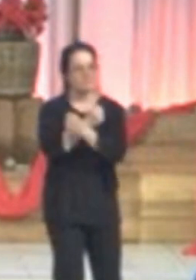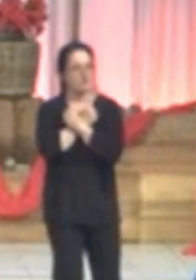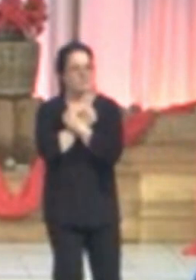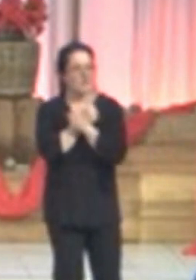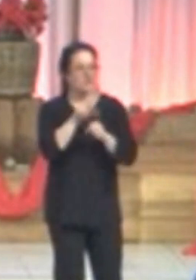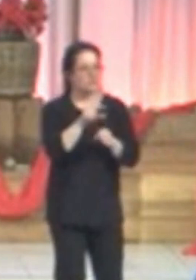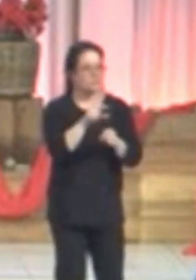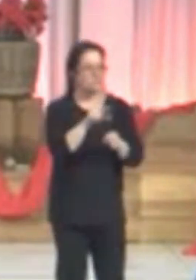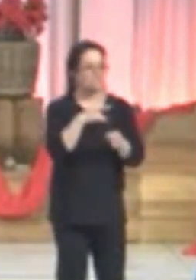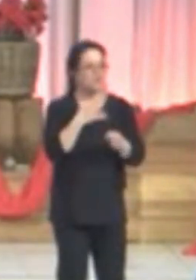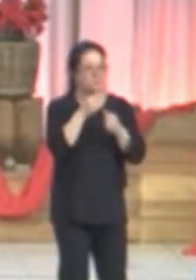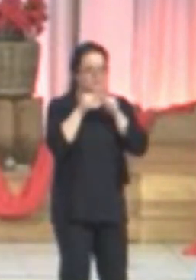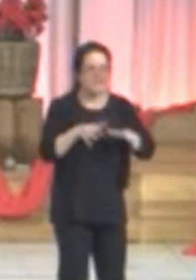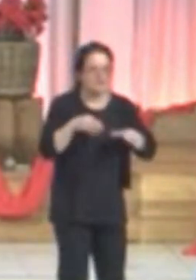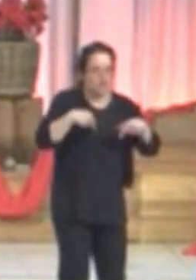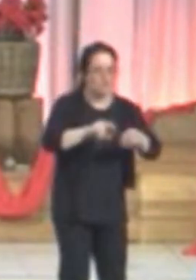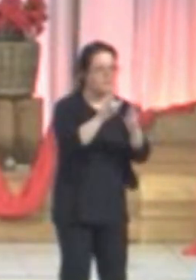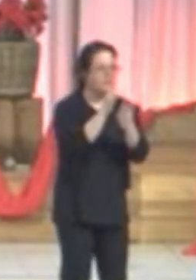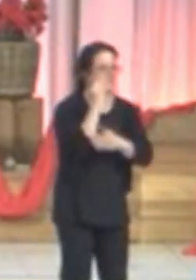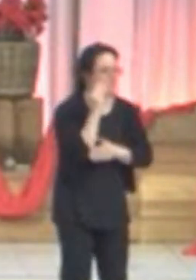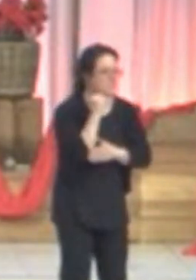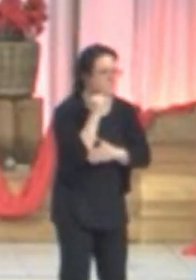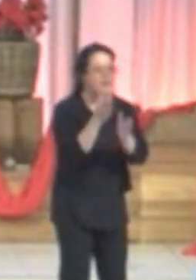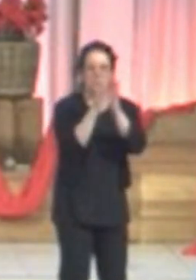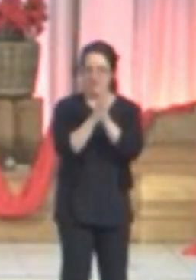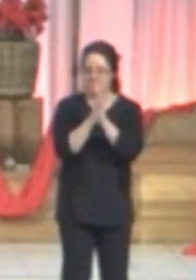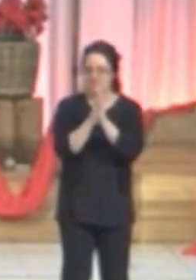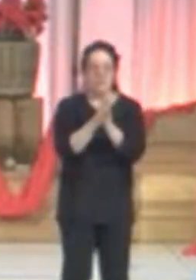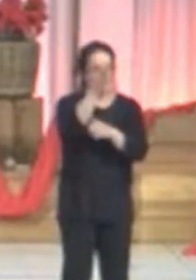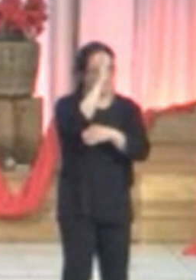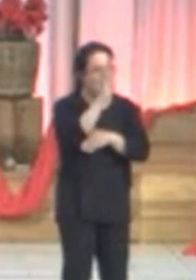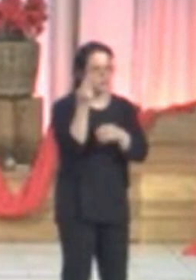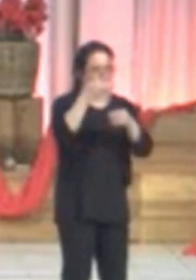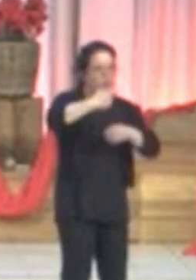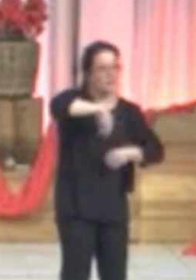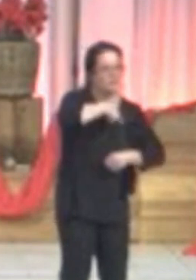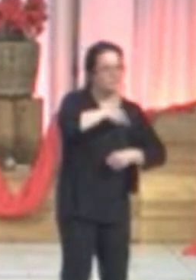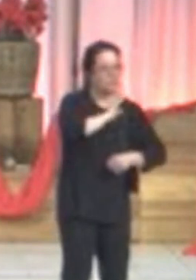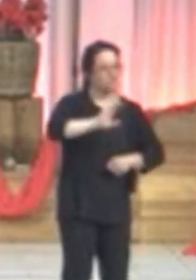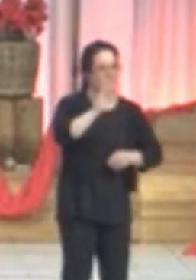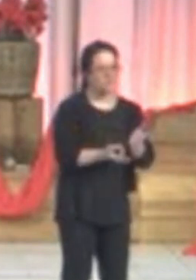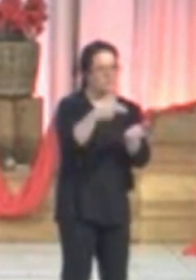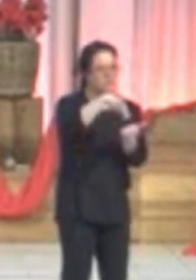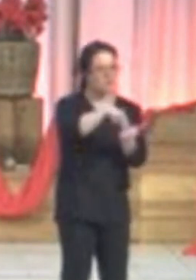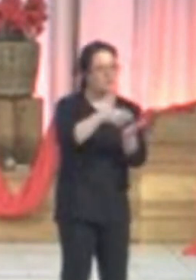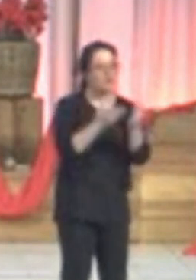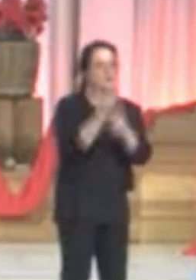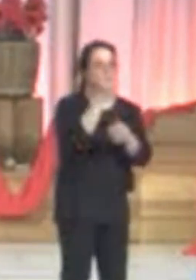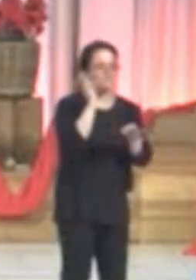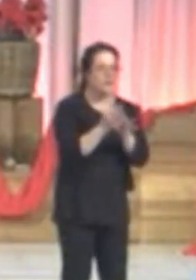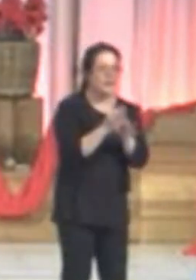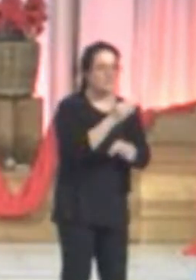is up with the fruity dancing? That experience. Amen. May the God who joined us in Christ's resurrection by faith